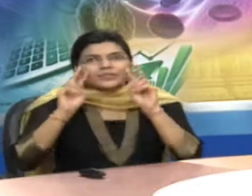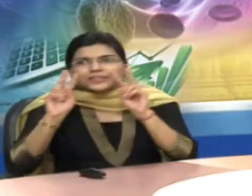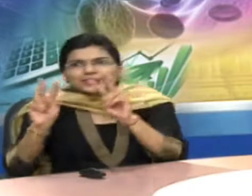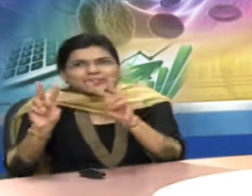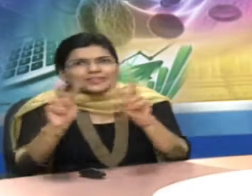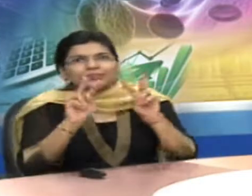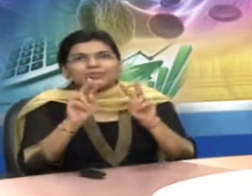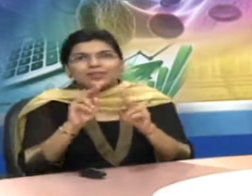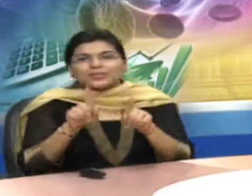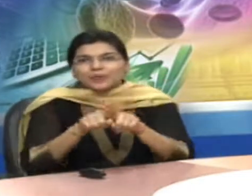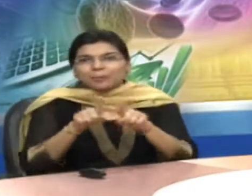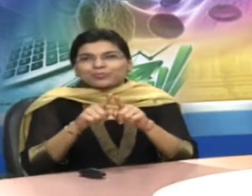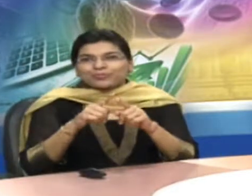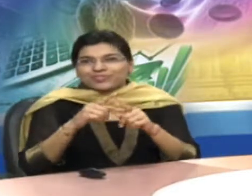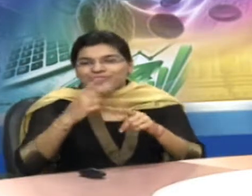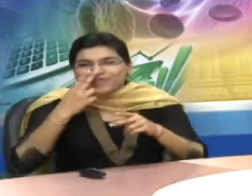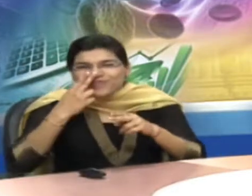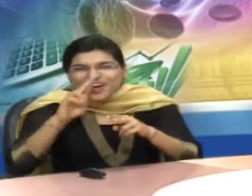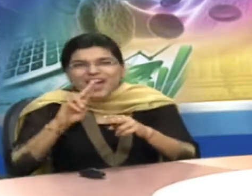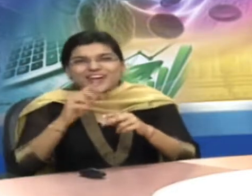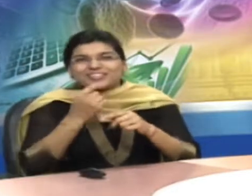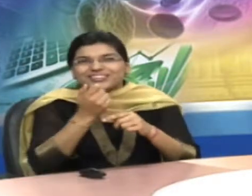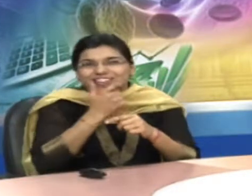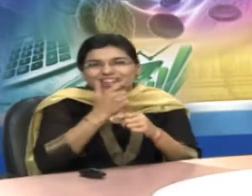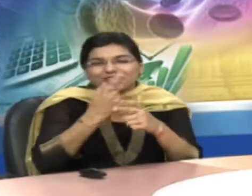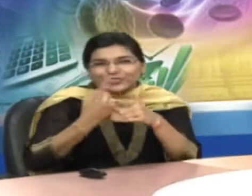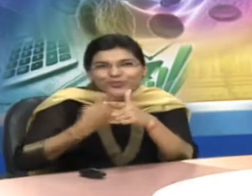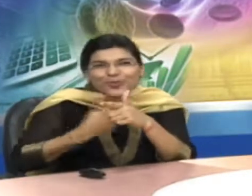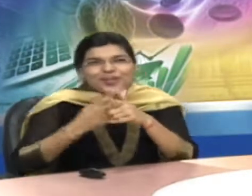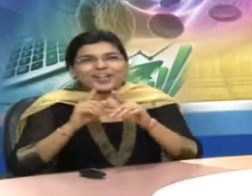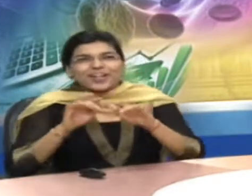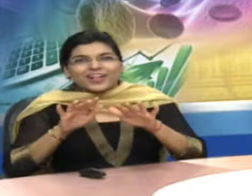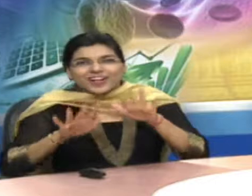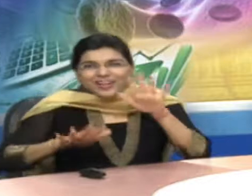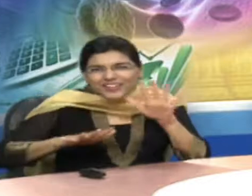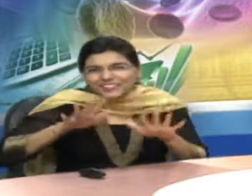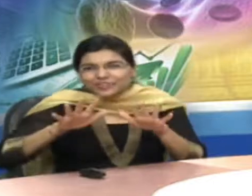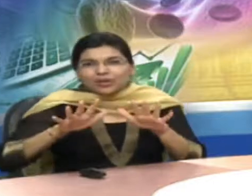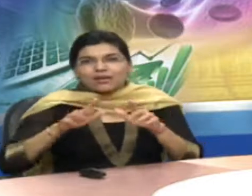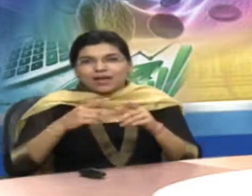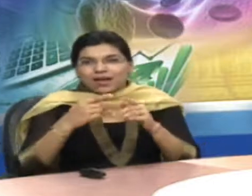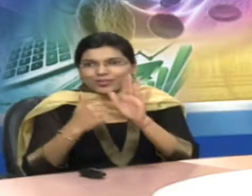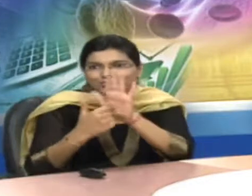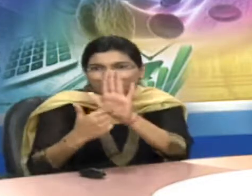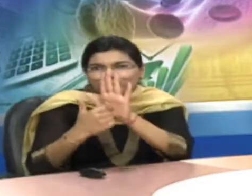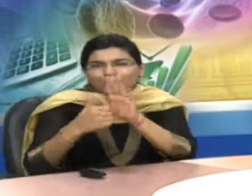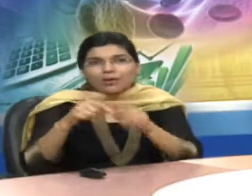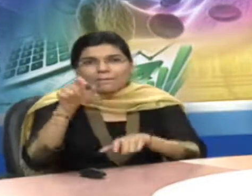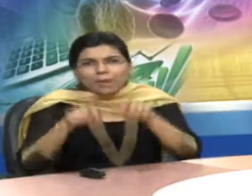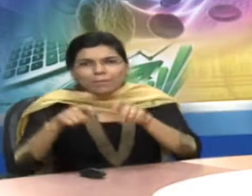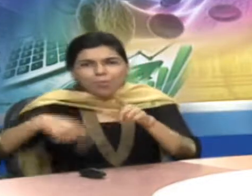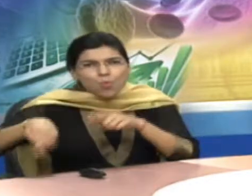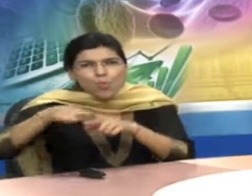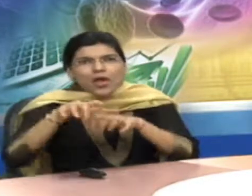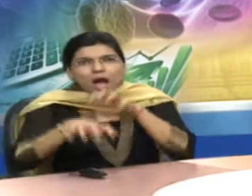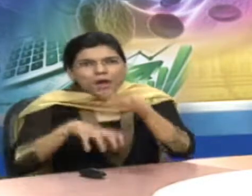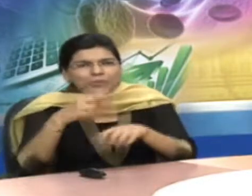wonder about, without a gun or any other weapon,